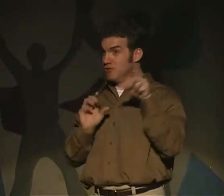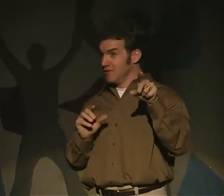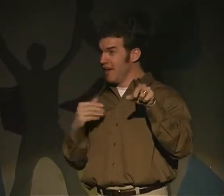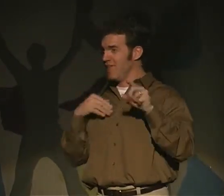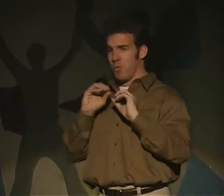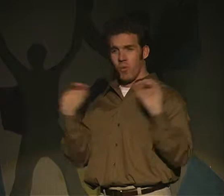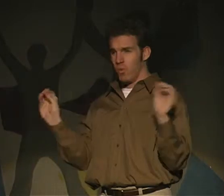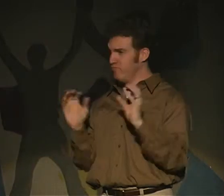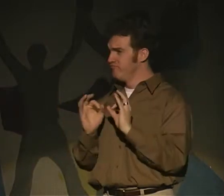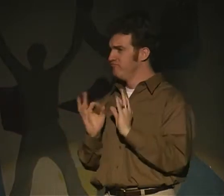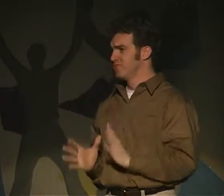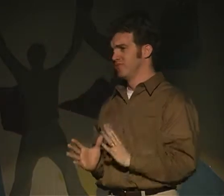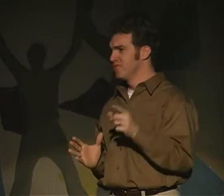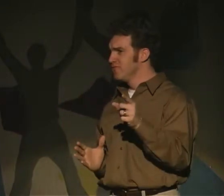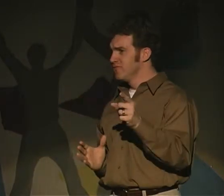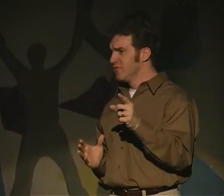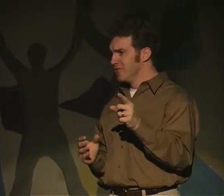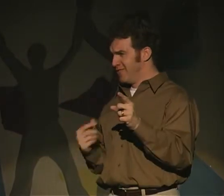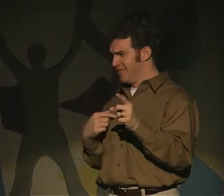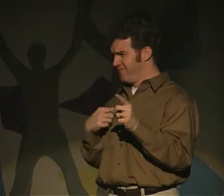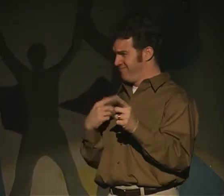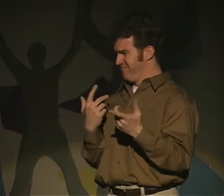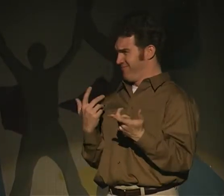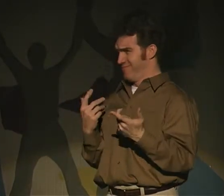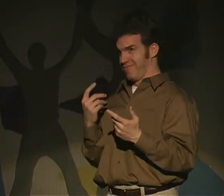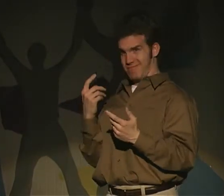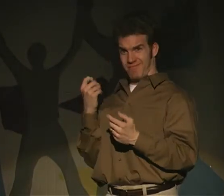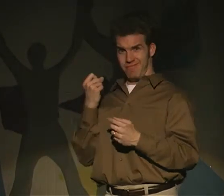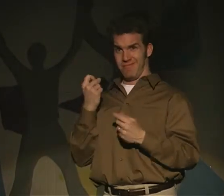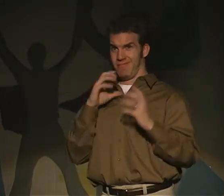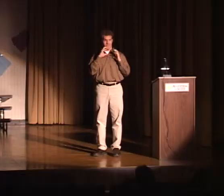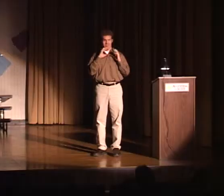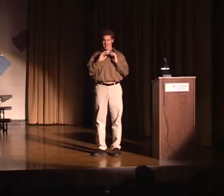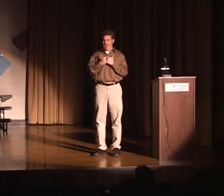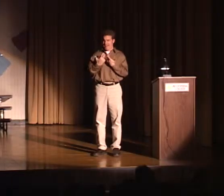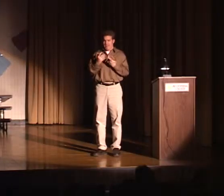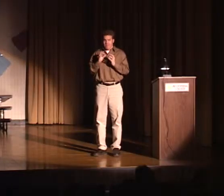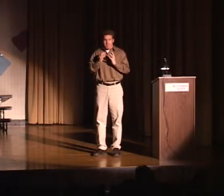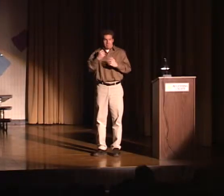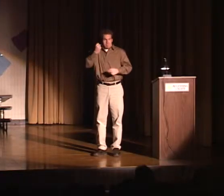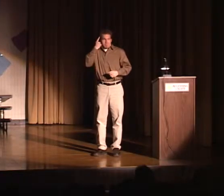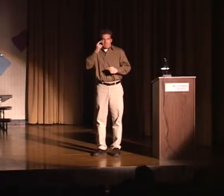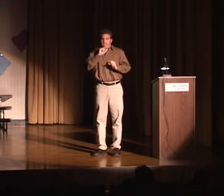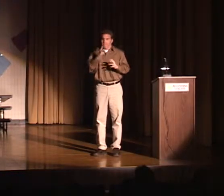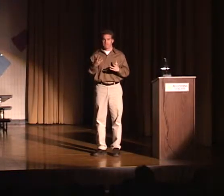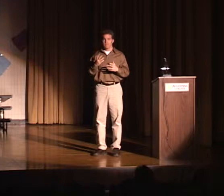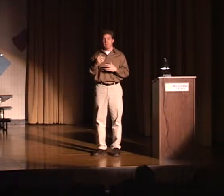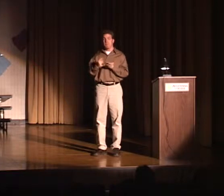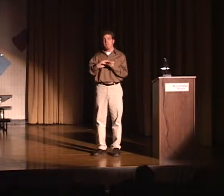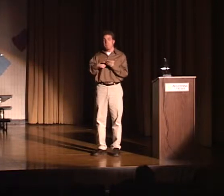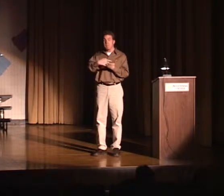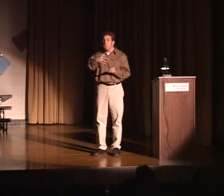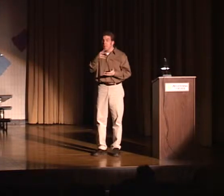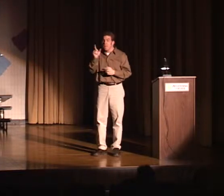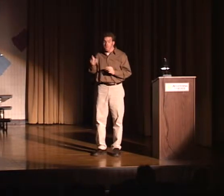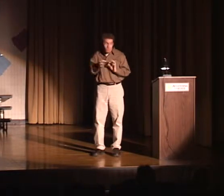And at that time, churches did not have interpreters. There was really no way for me to communicate